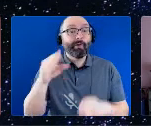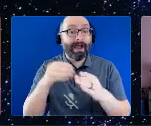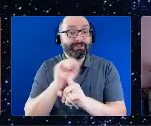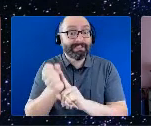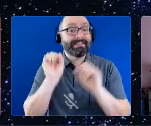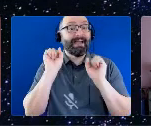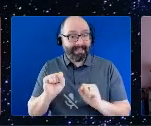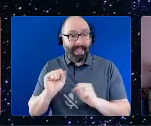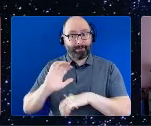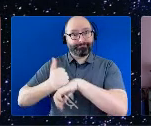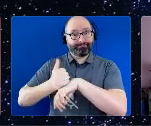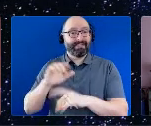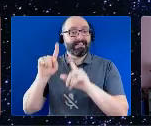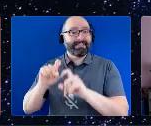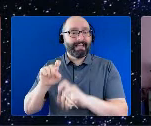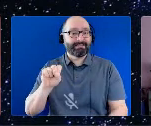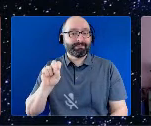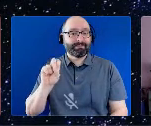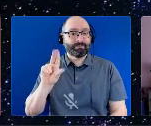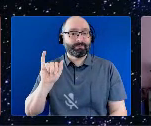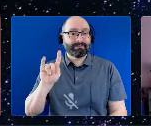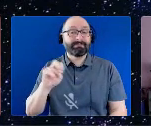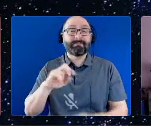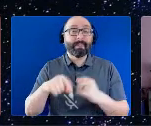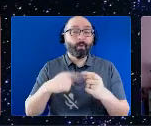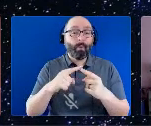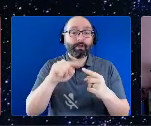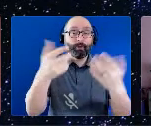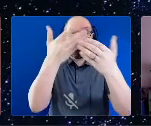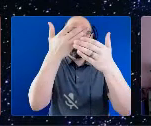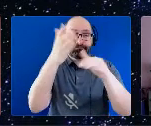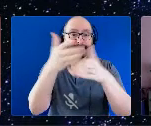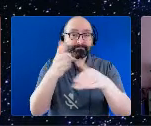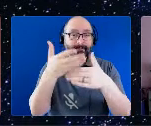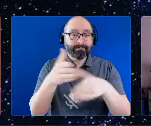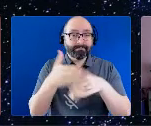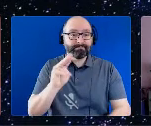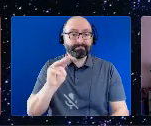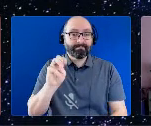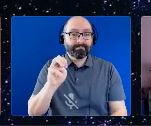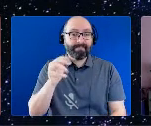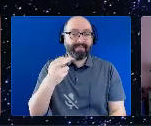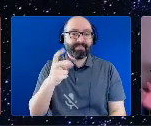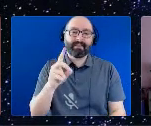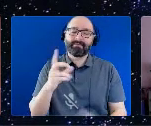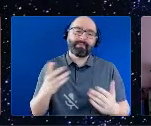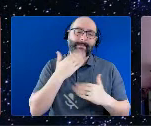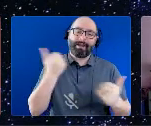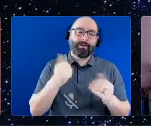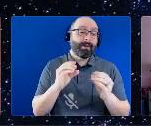think also using methods, whenever you can break things up and use methods, that helps you compartmentalize code, build confidence. It's easier to debug. I